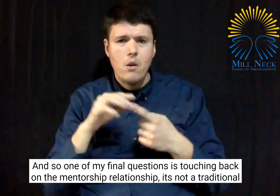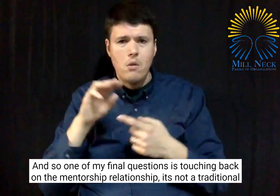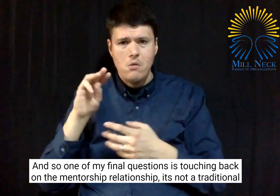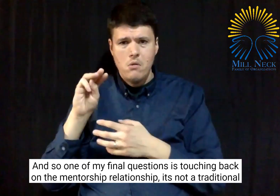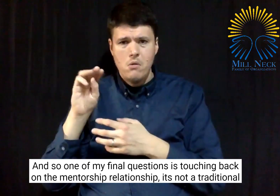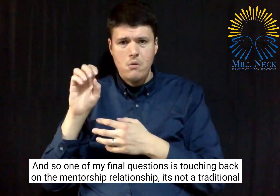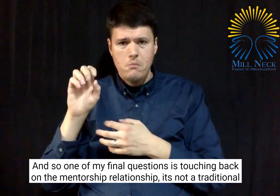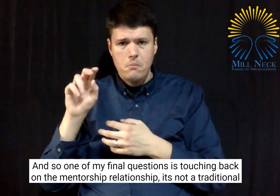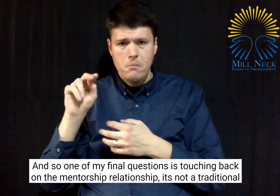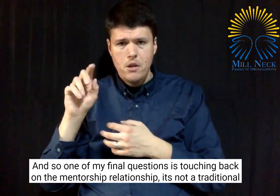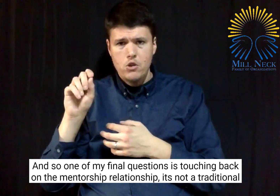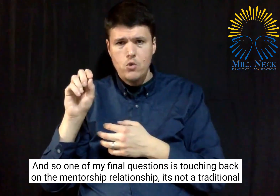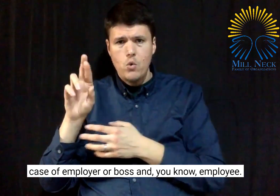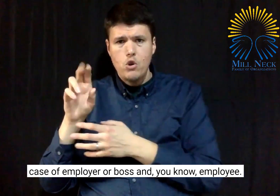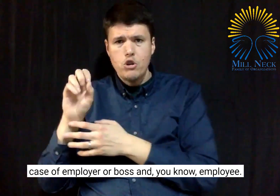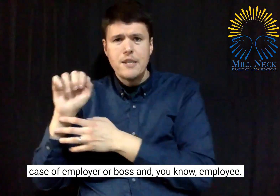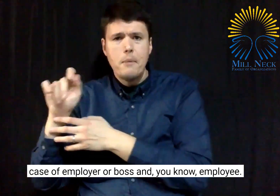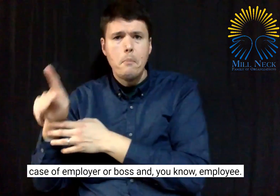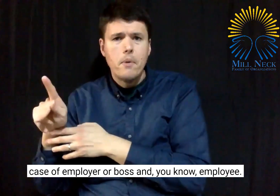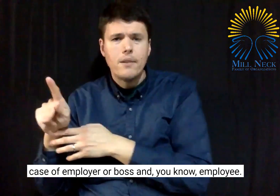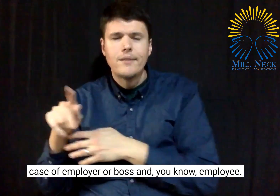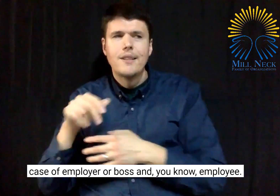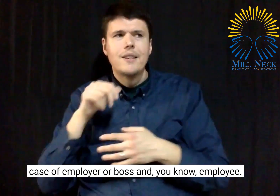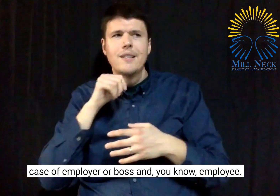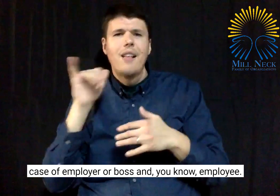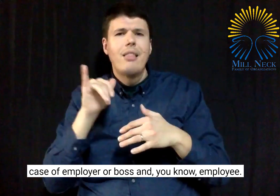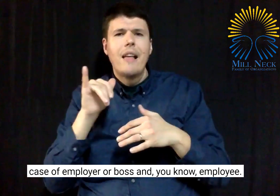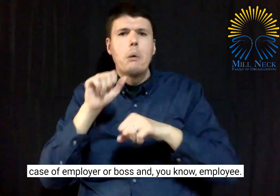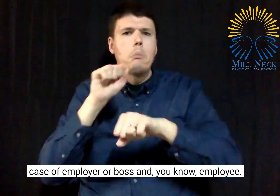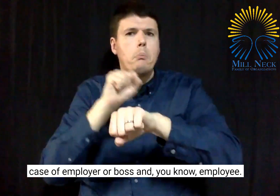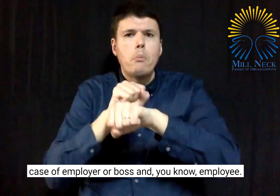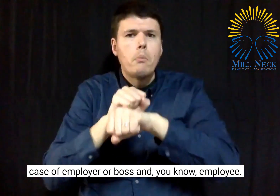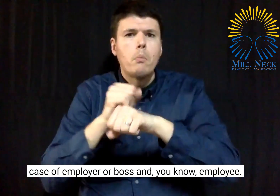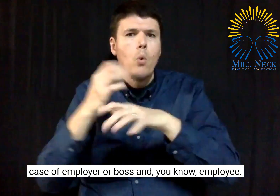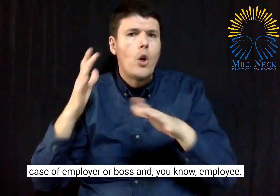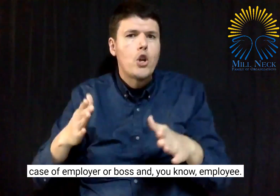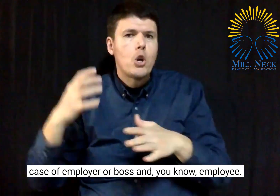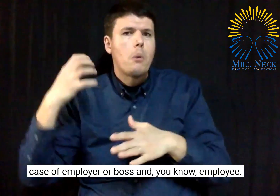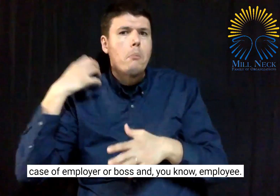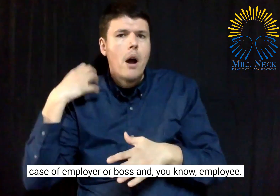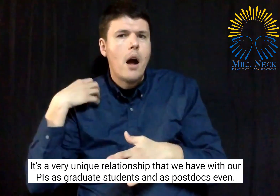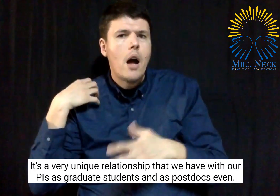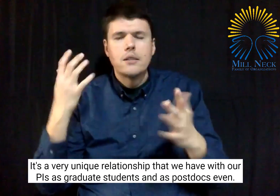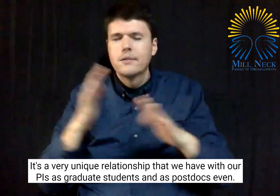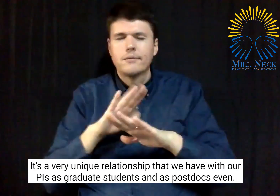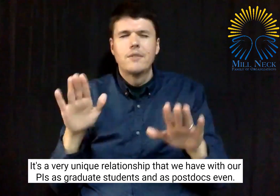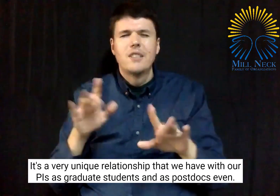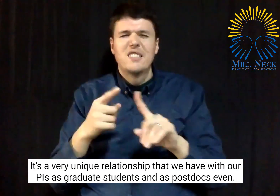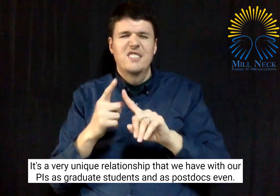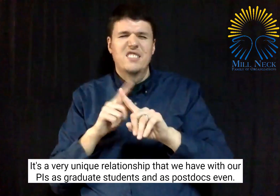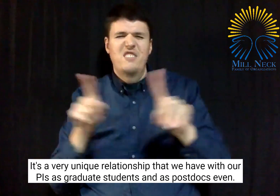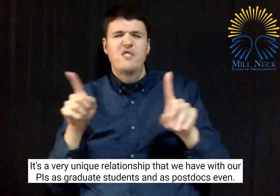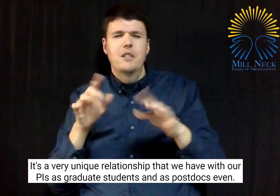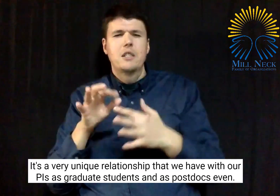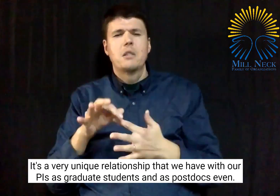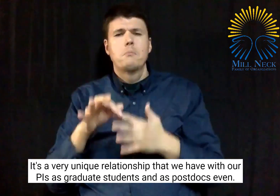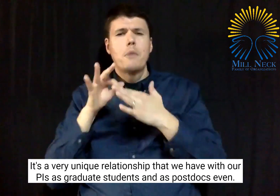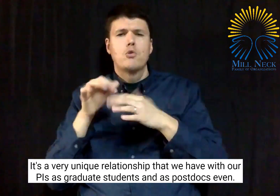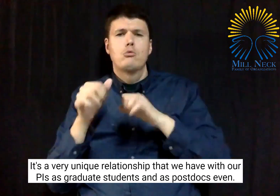not a traditional case of employer or boss and, employee. It's a very unique relationship that we have with